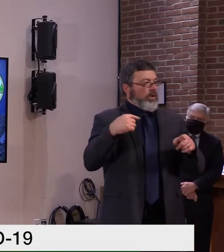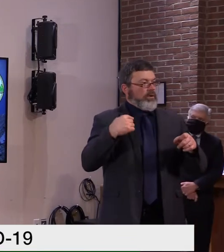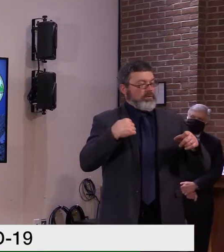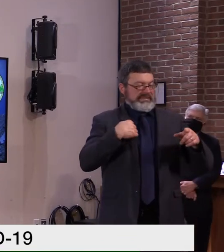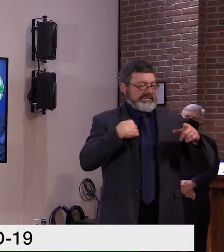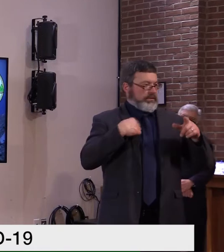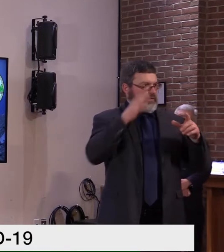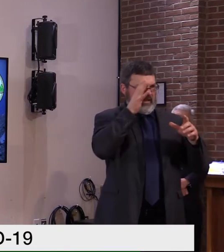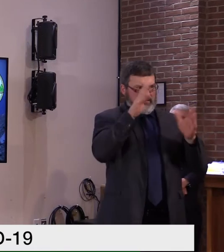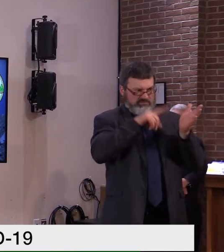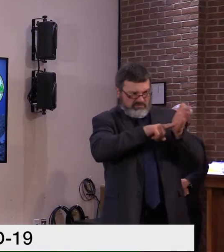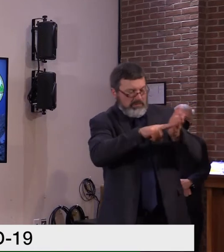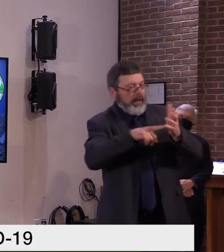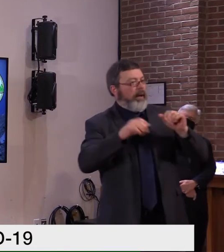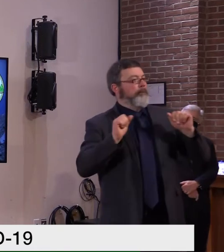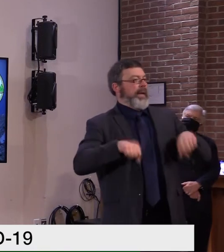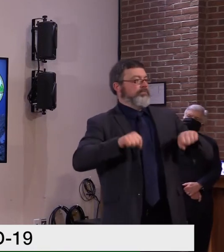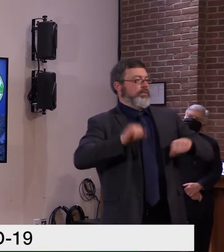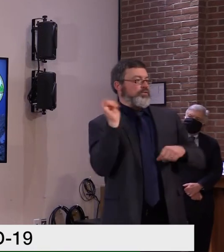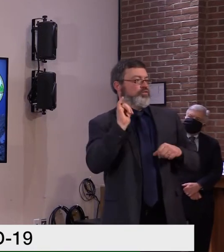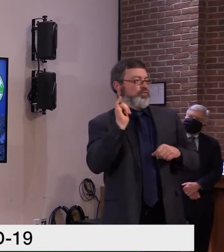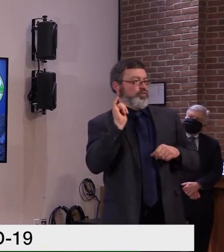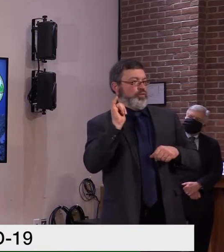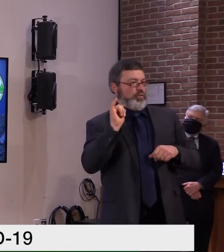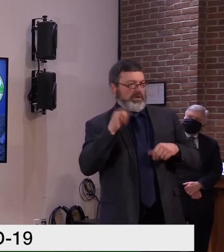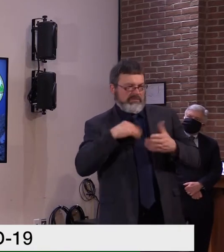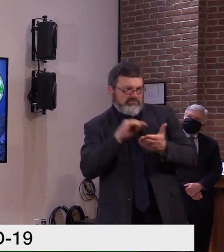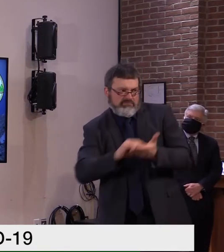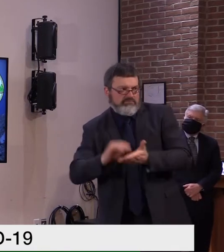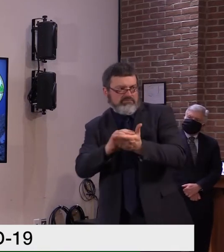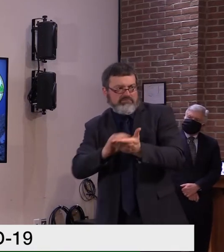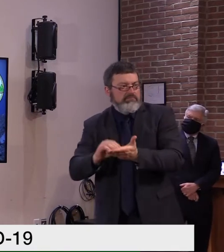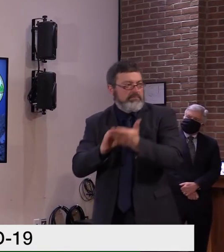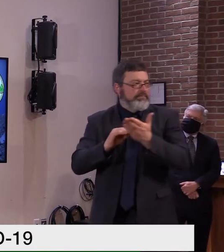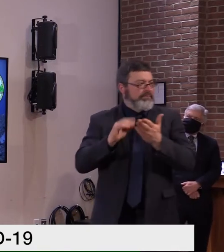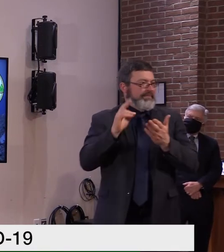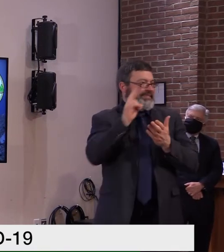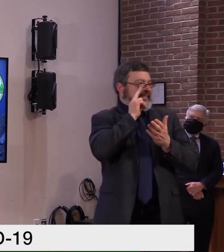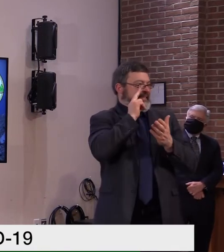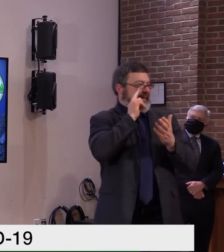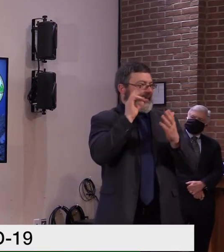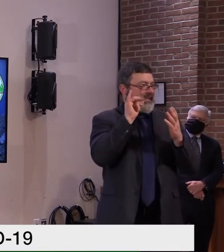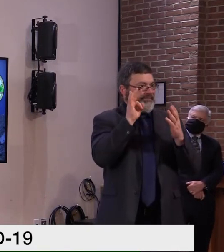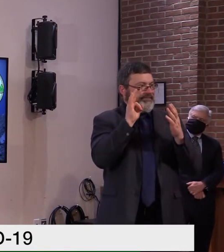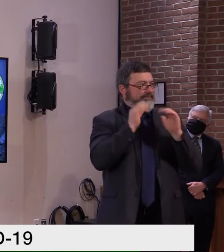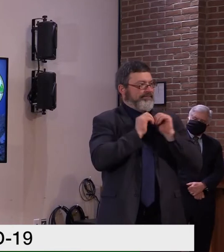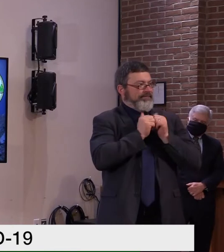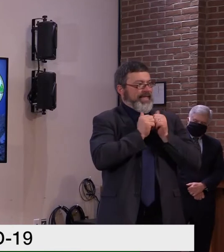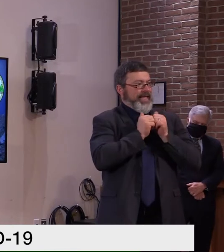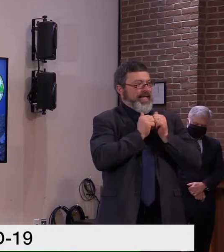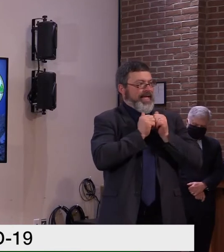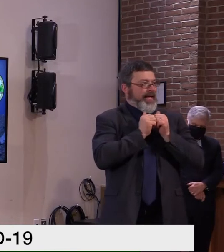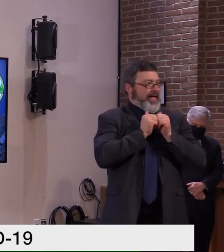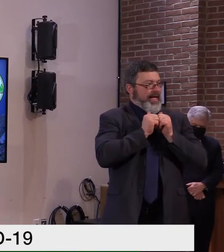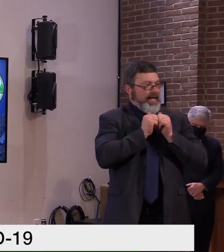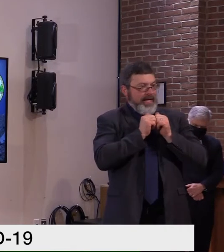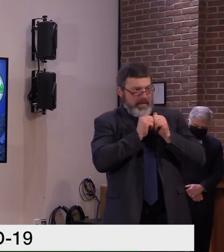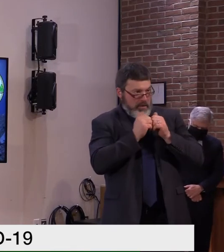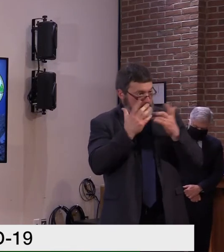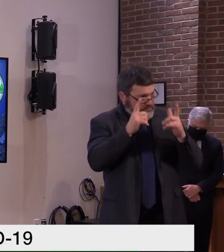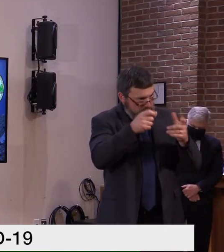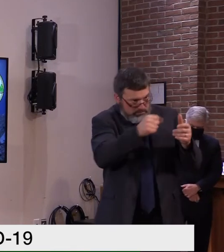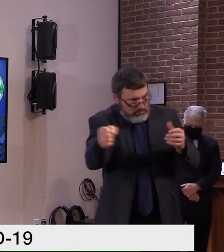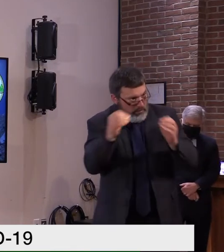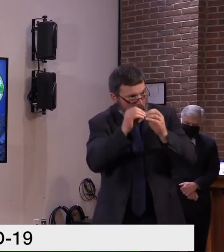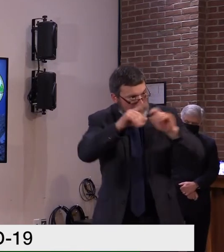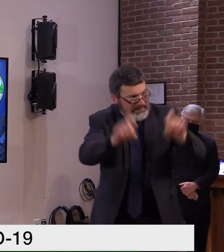in Vermont at a time when antigen testing is increasing, particularly in places like nursing homes. The